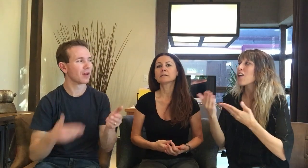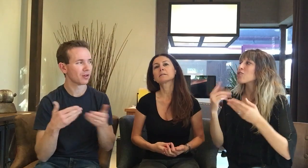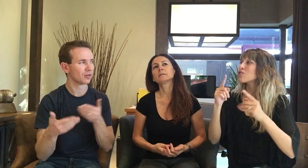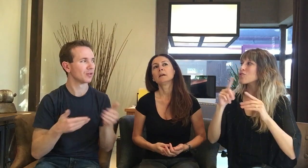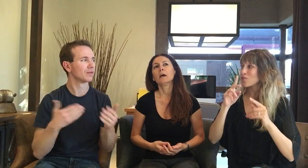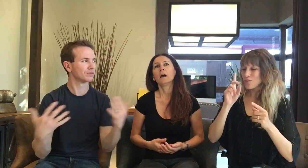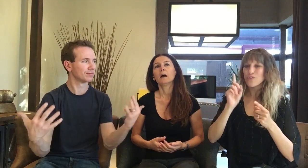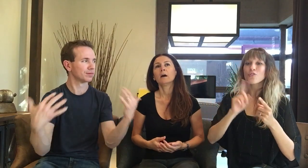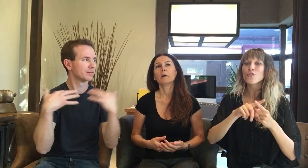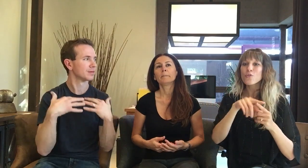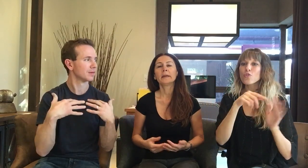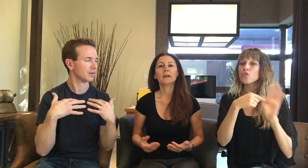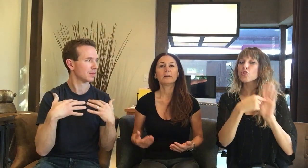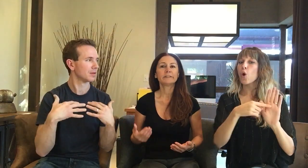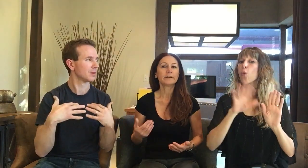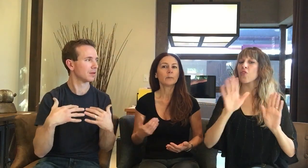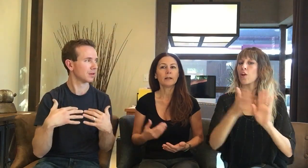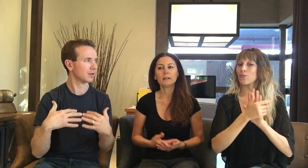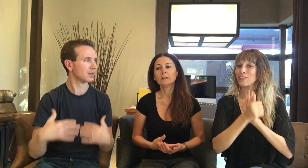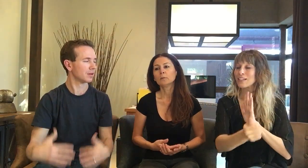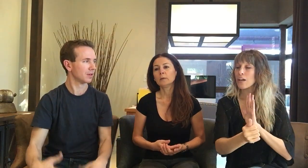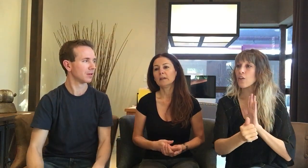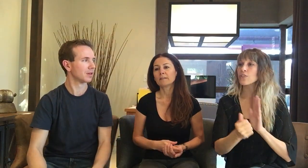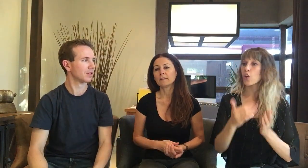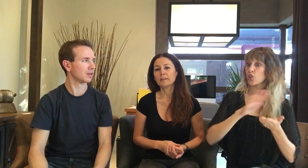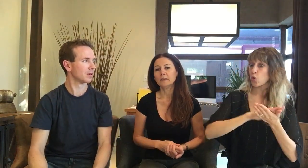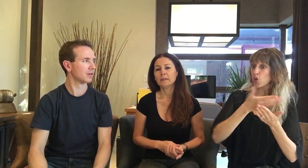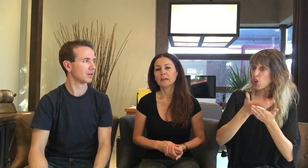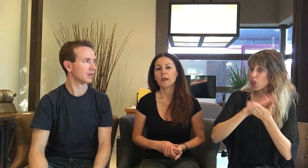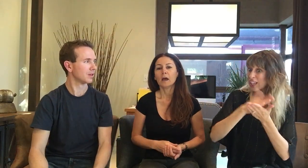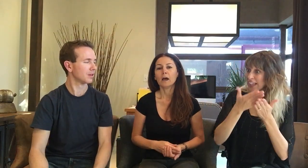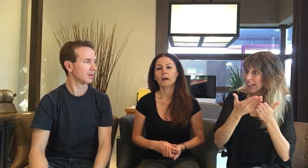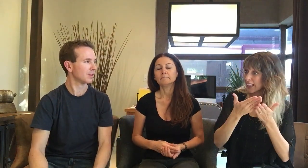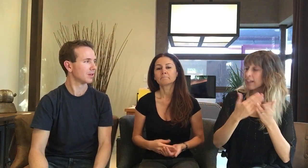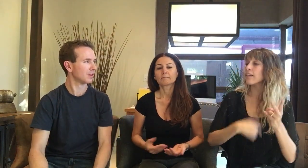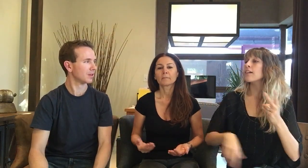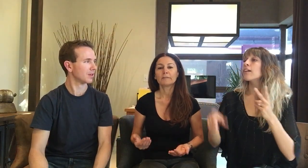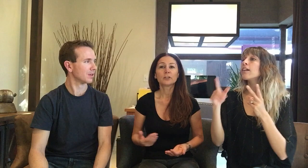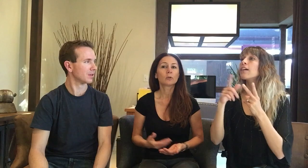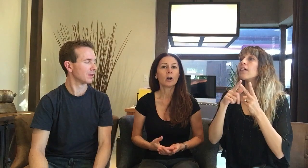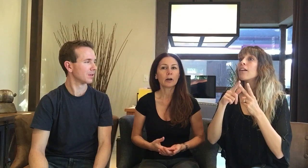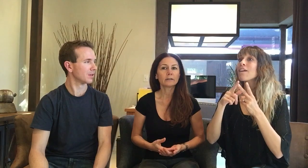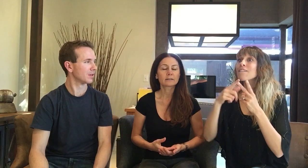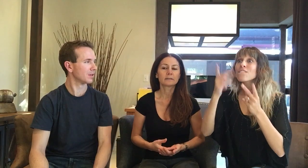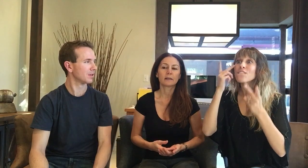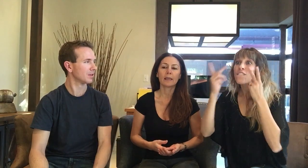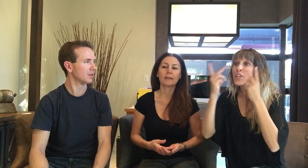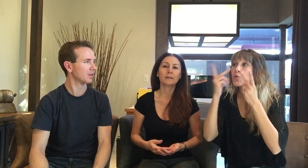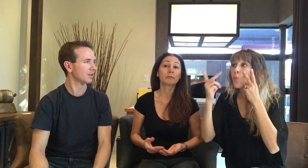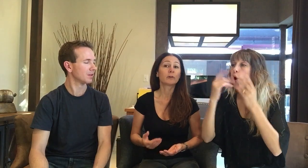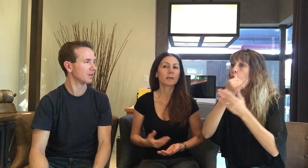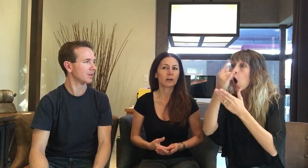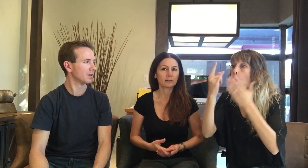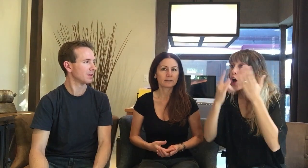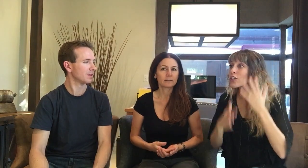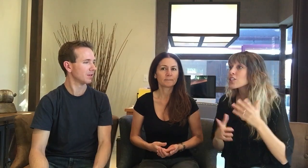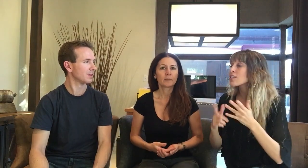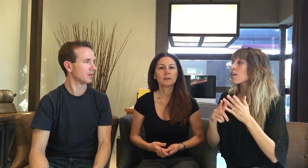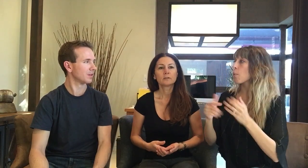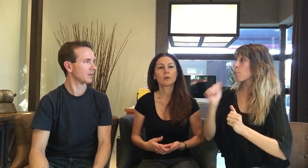arts pair very well with the visual arts and the performing arts. So